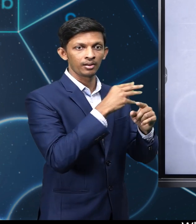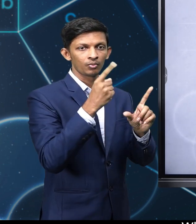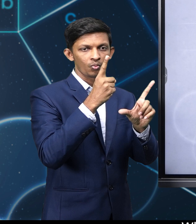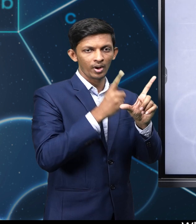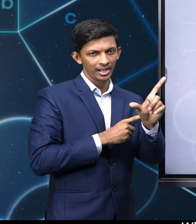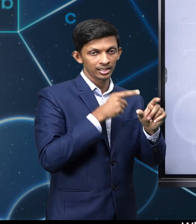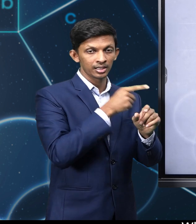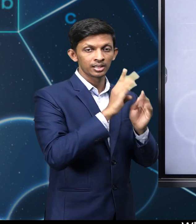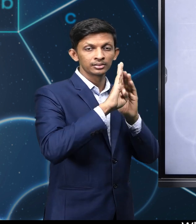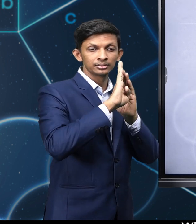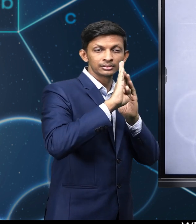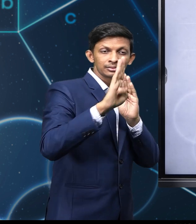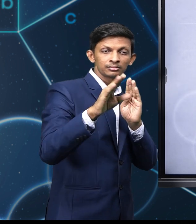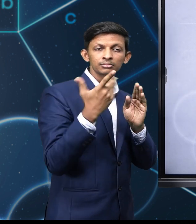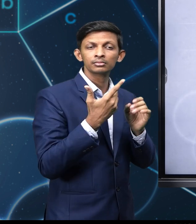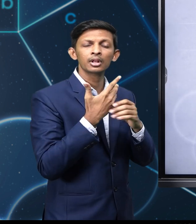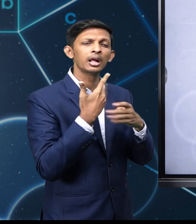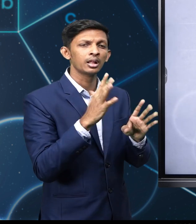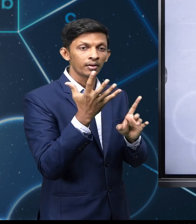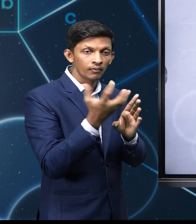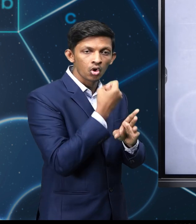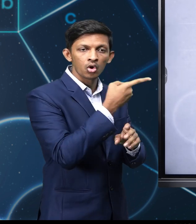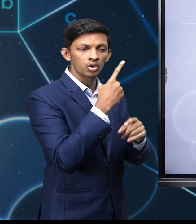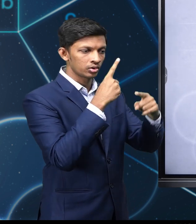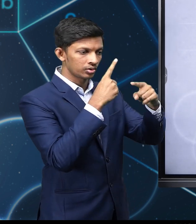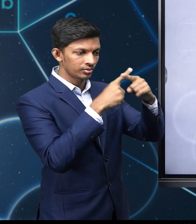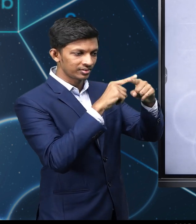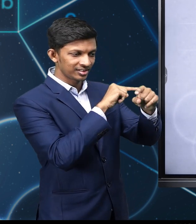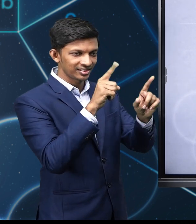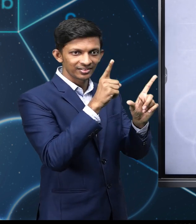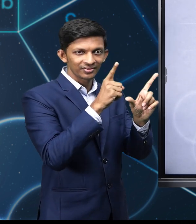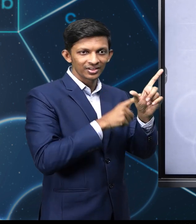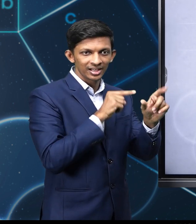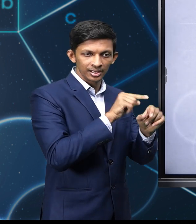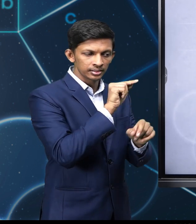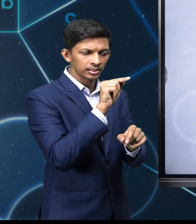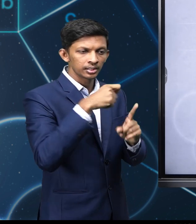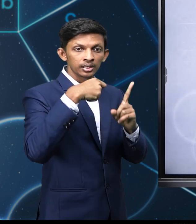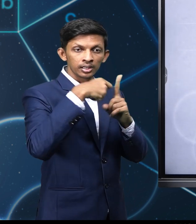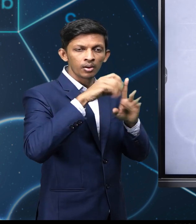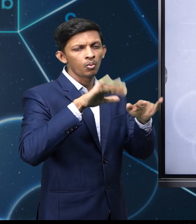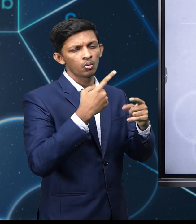are in direct proportion, we get X by Y is equal to K or X equals to KY. K is a